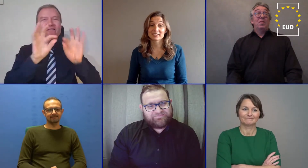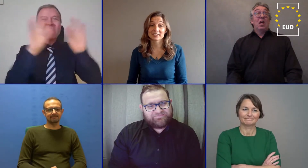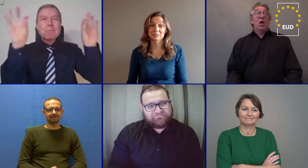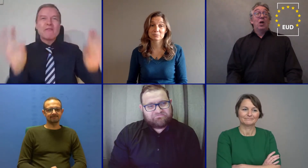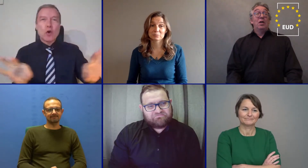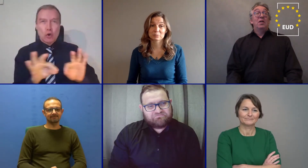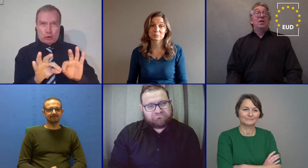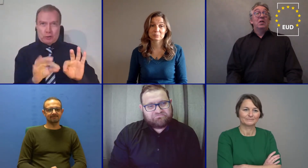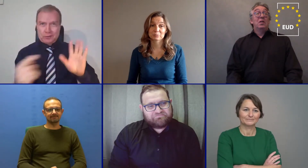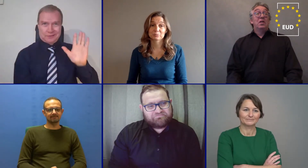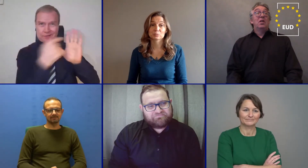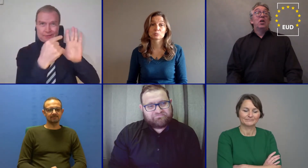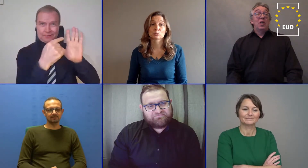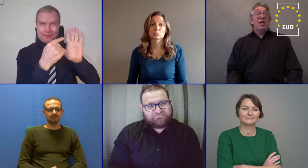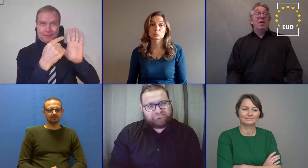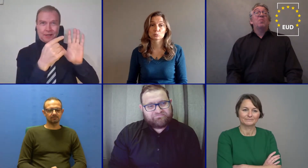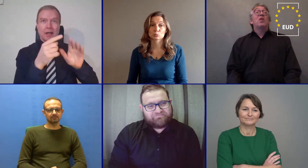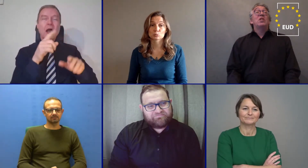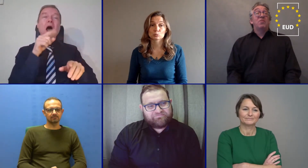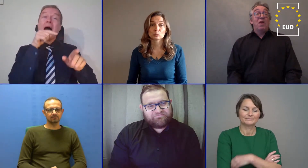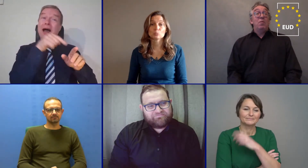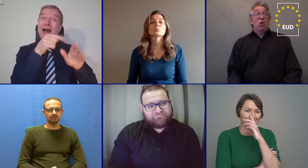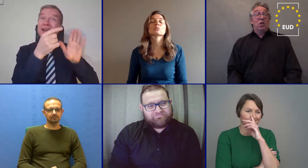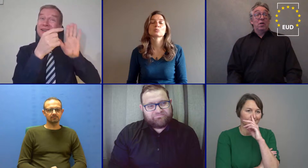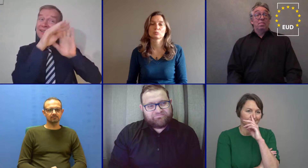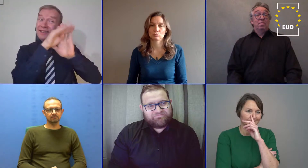Definitely. It provides a framework.